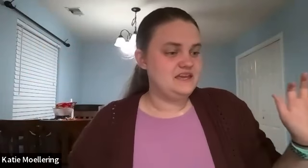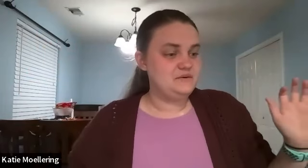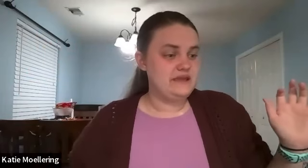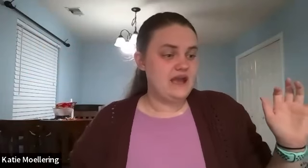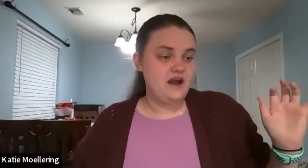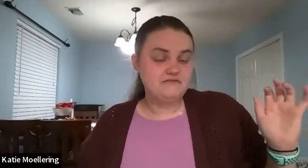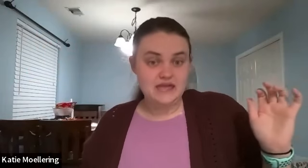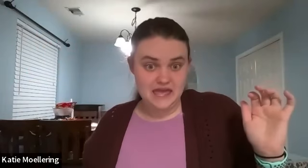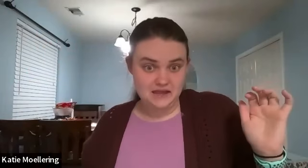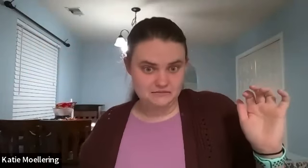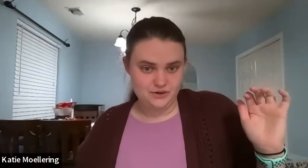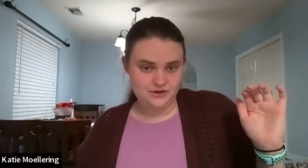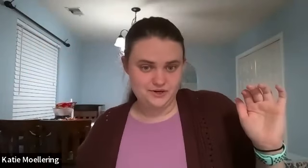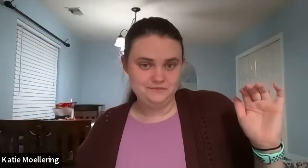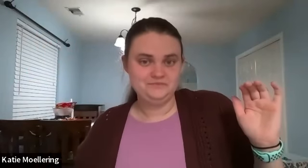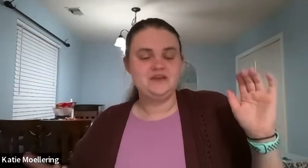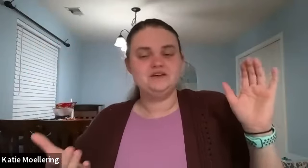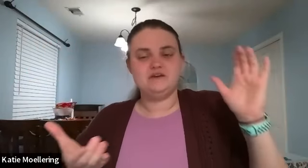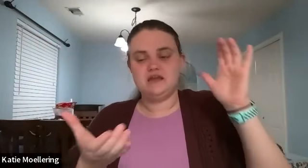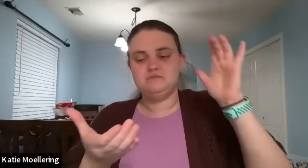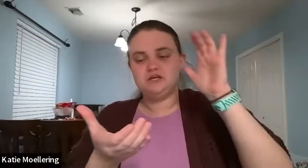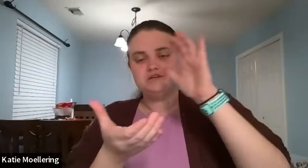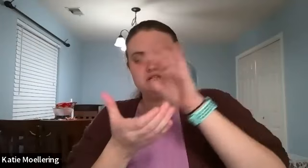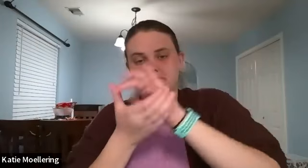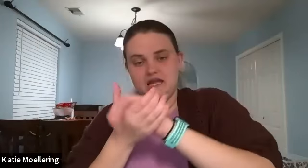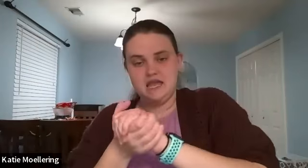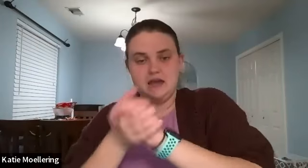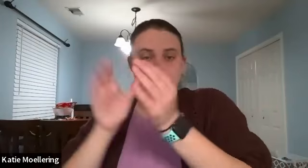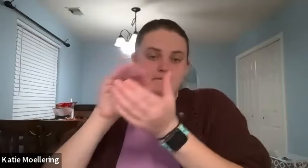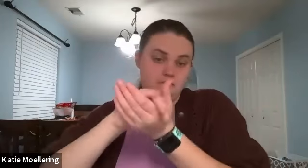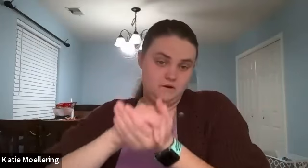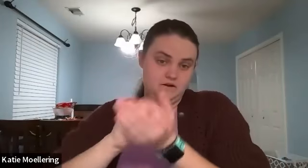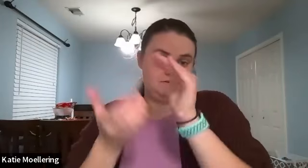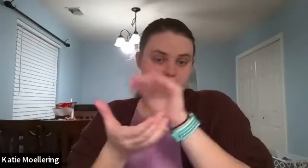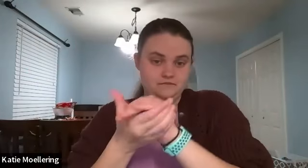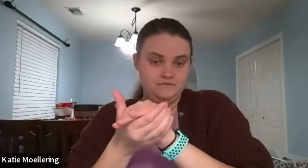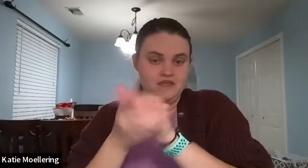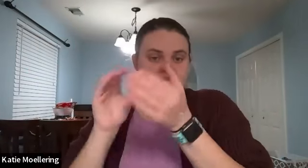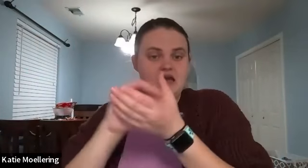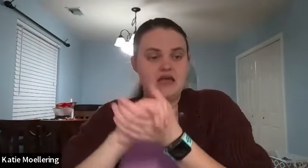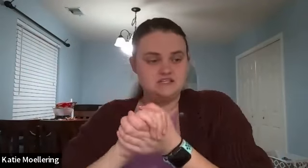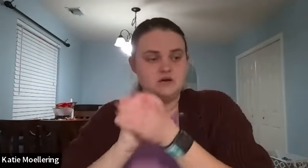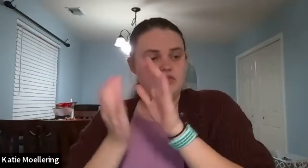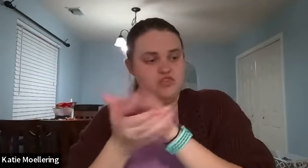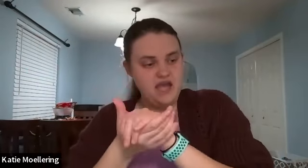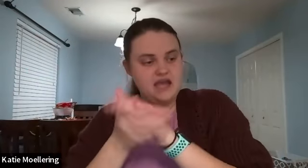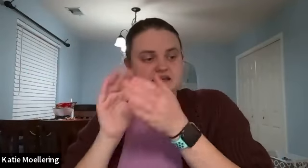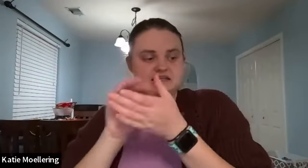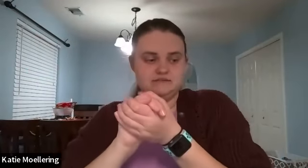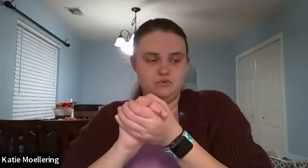Then we have hamburger. So hamburger is going to be hamburger. And so that is